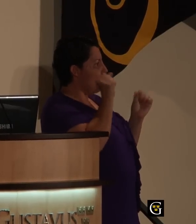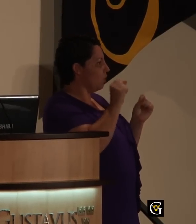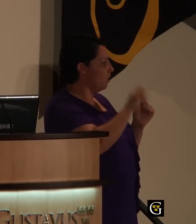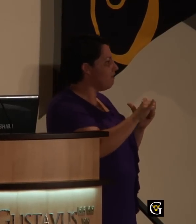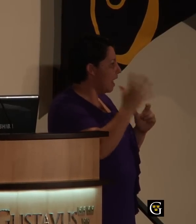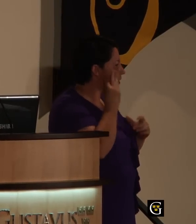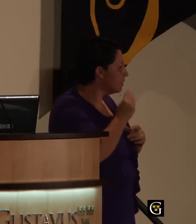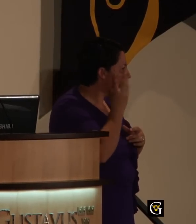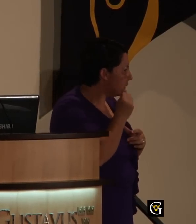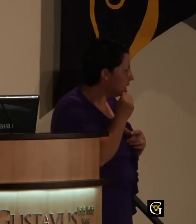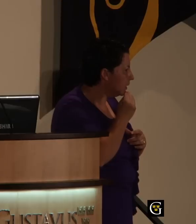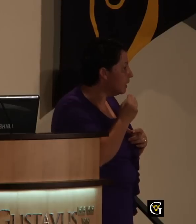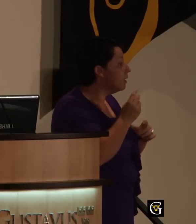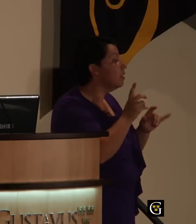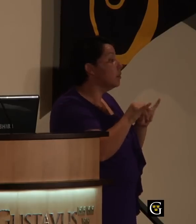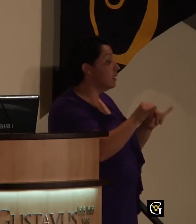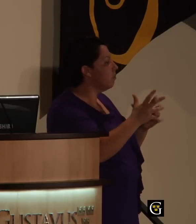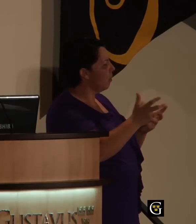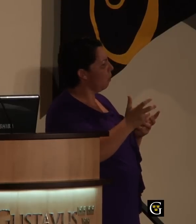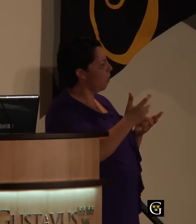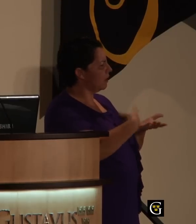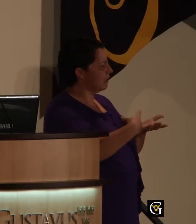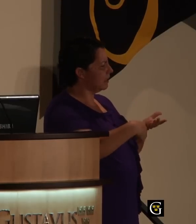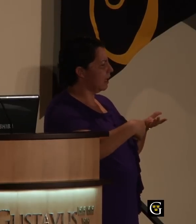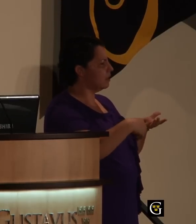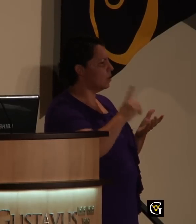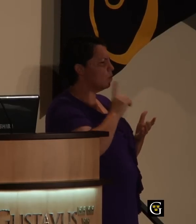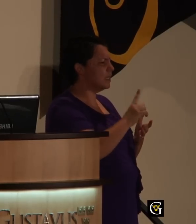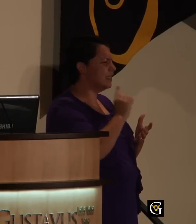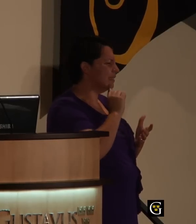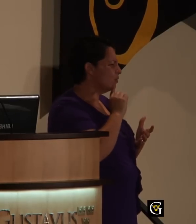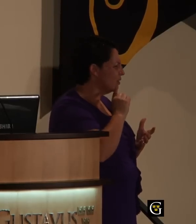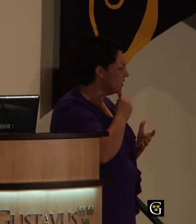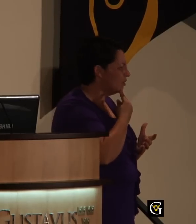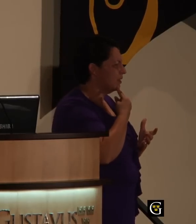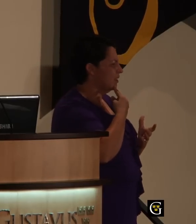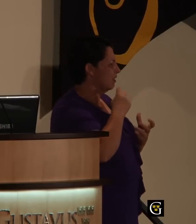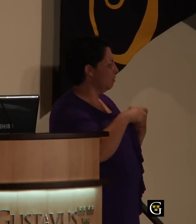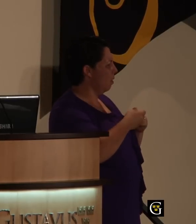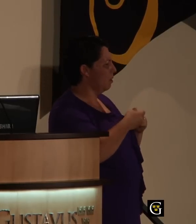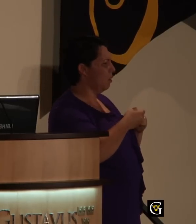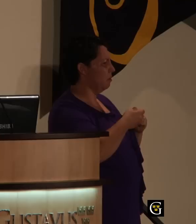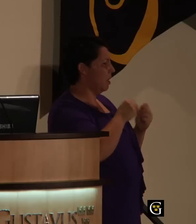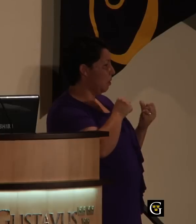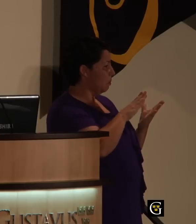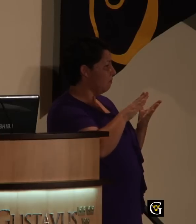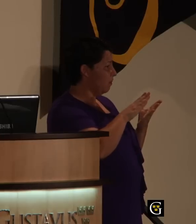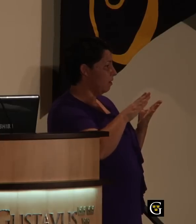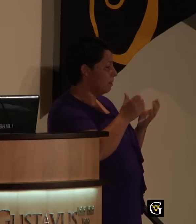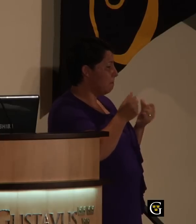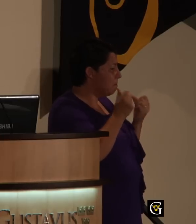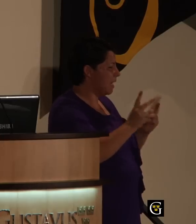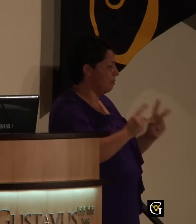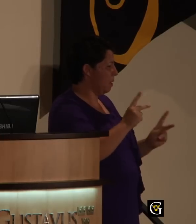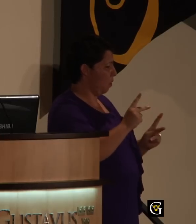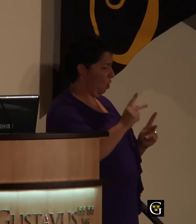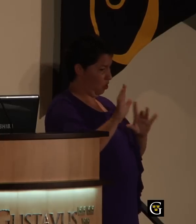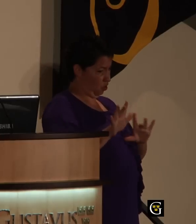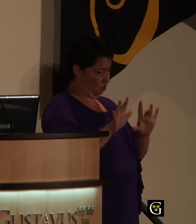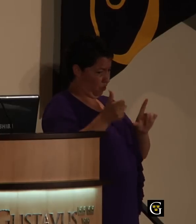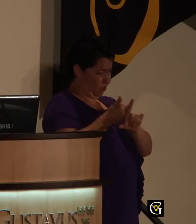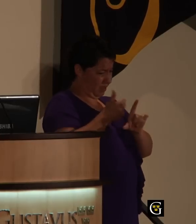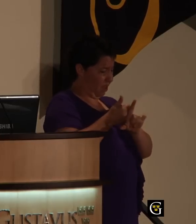I also want to address a profound issue that troubles many people. Is the computer dehumanizing our